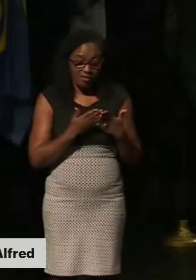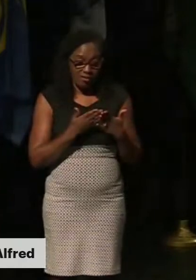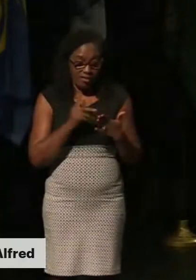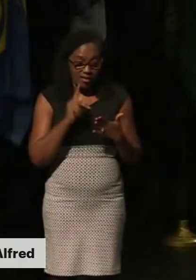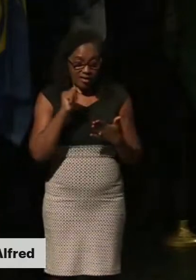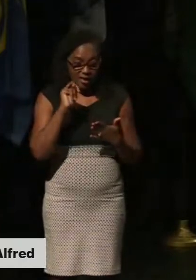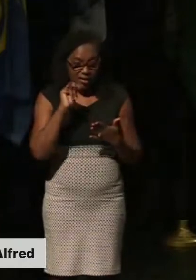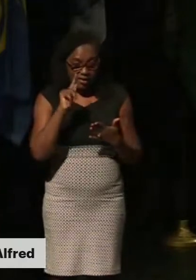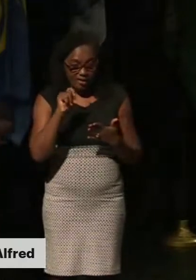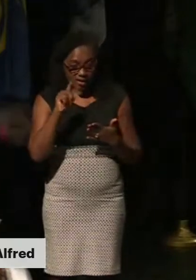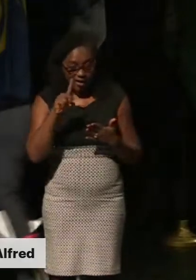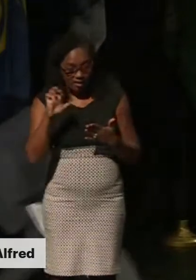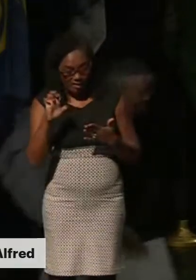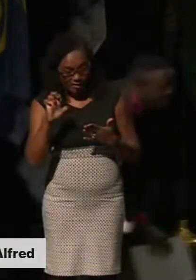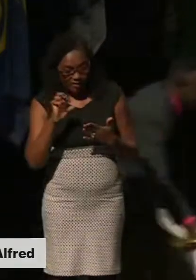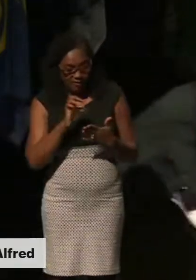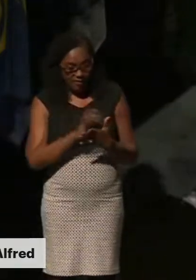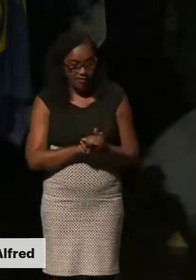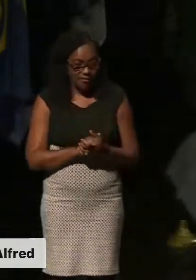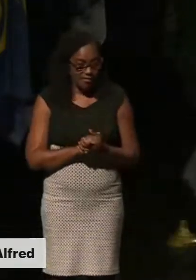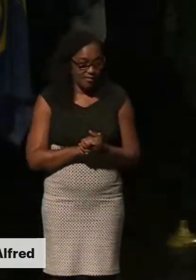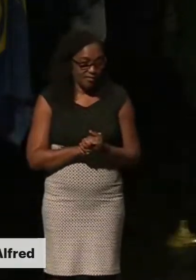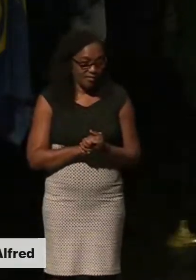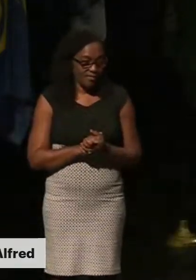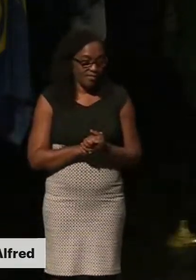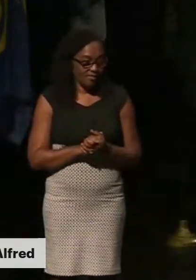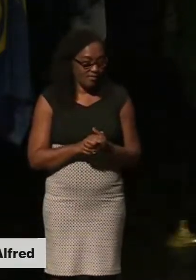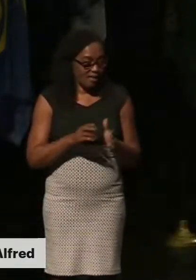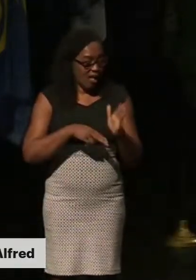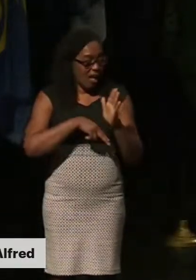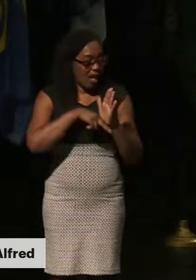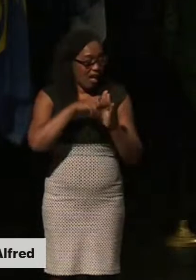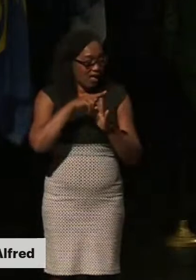upon Mrs. Annette Nicholson Alfred.